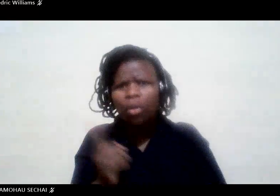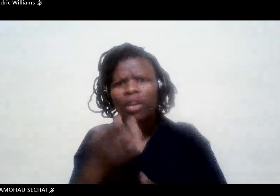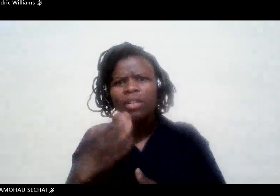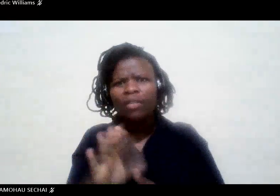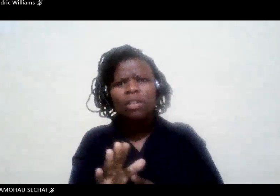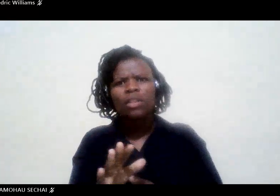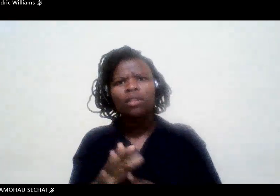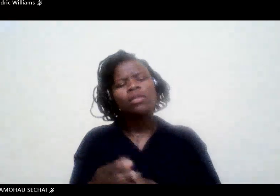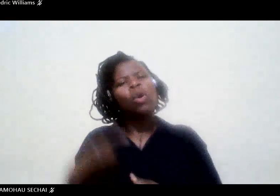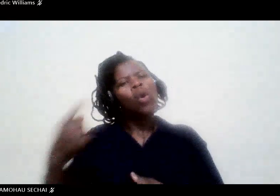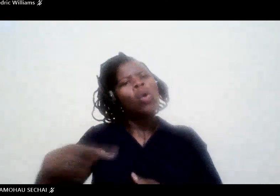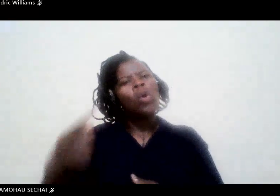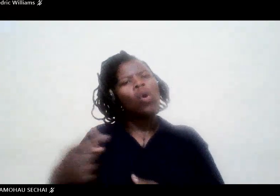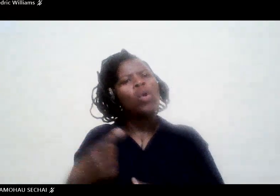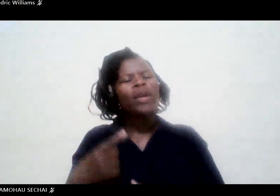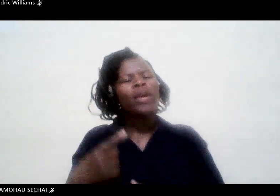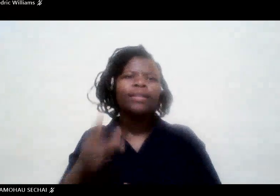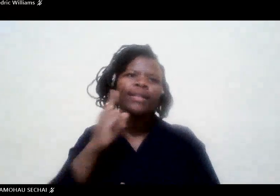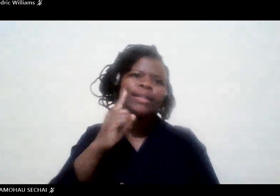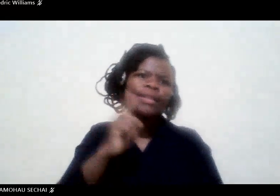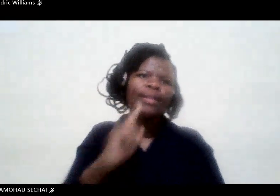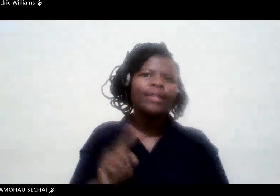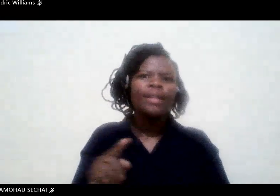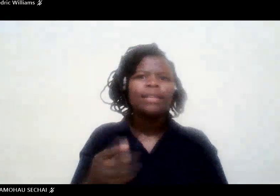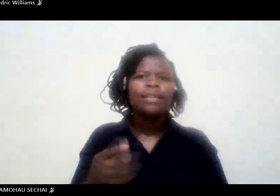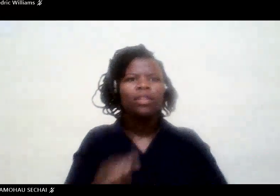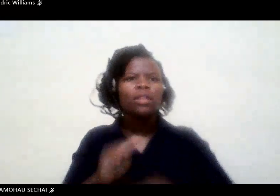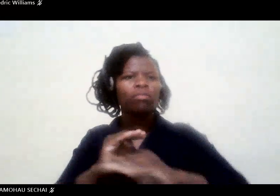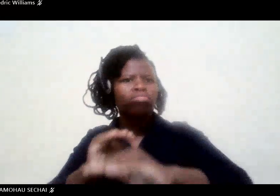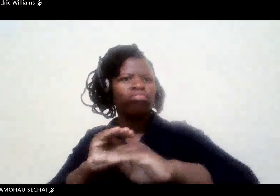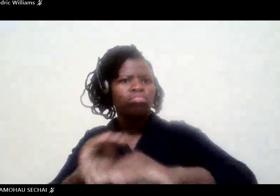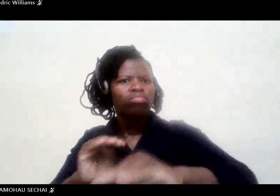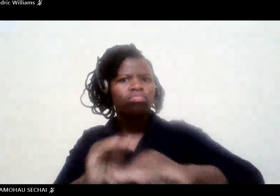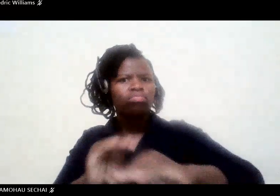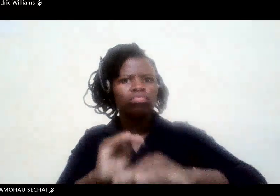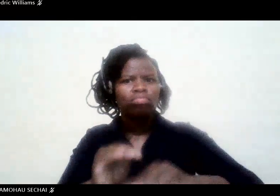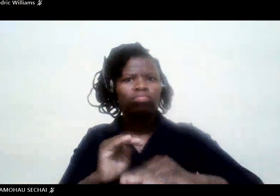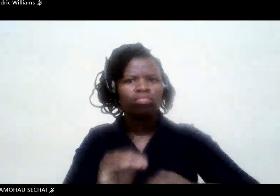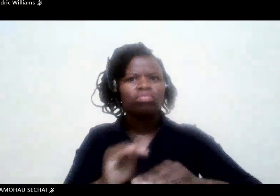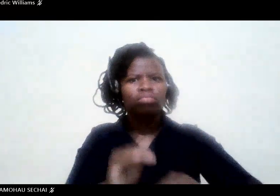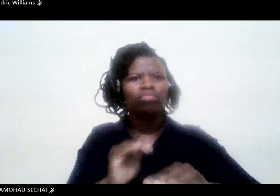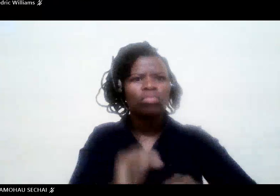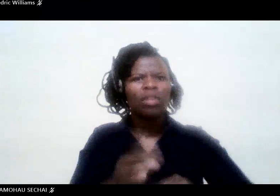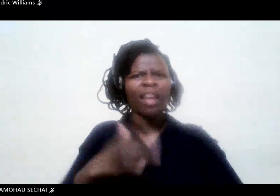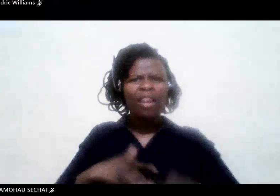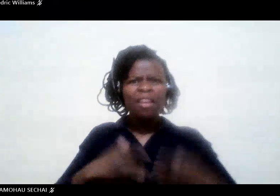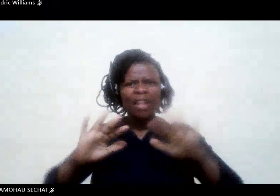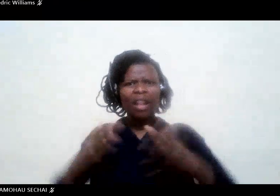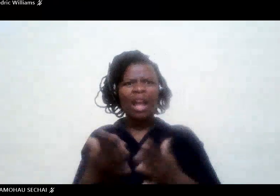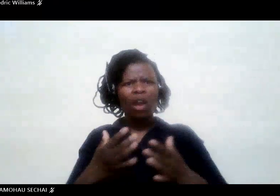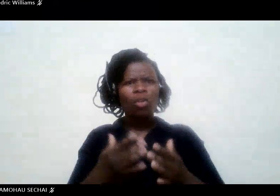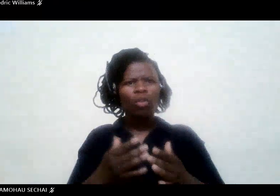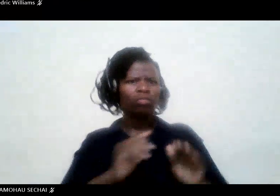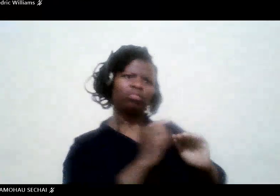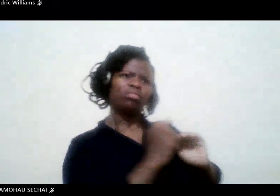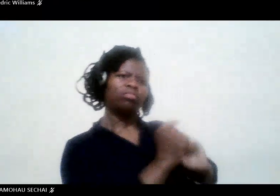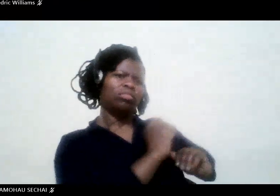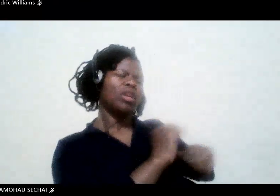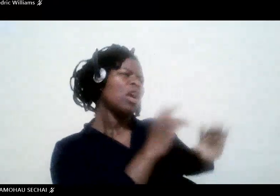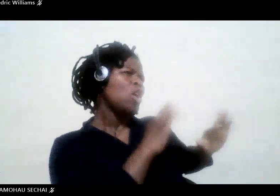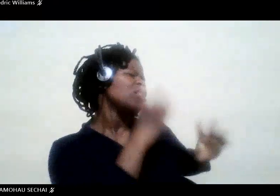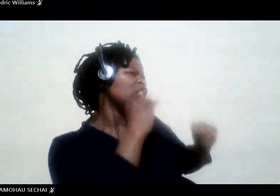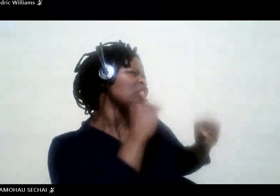always backing them? So if I'm teaching now, as me and Unati are teaching, how would you feel if I'm backing you and I'm talking to you like this? How